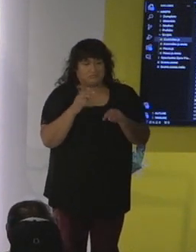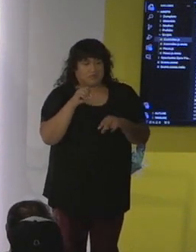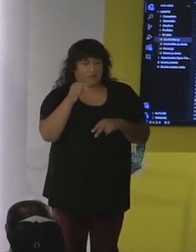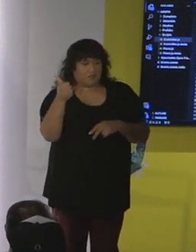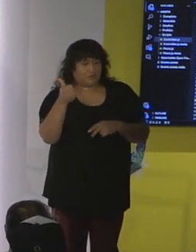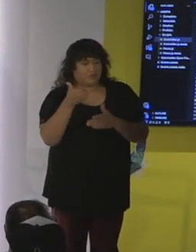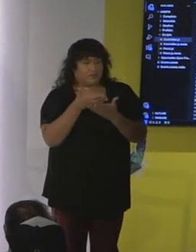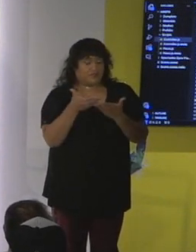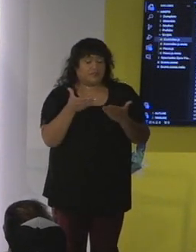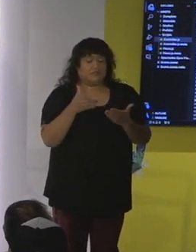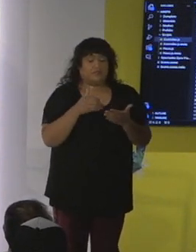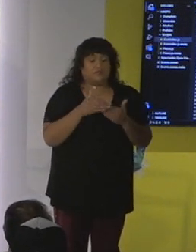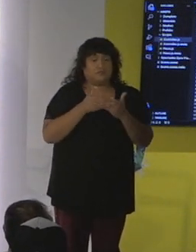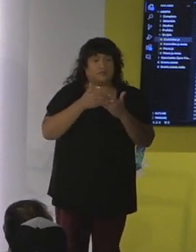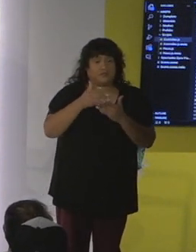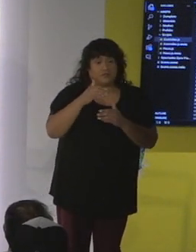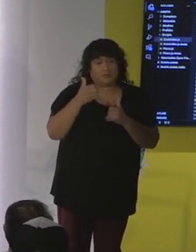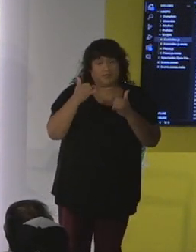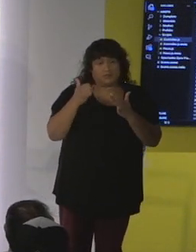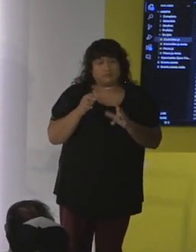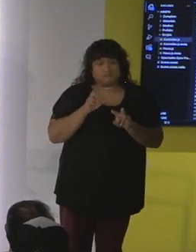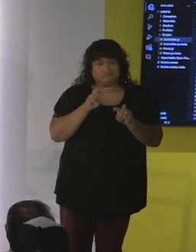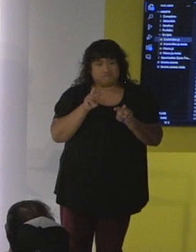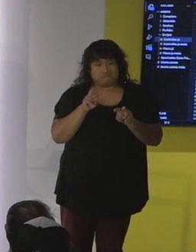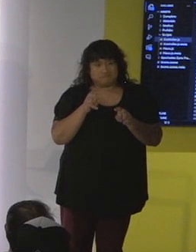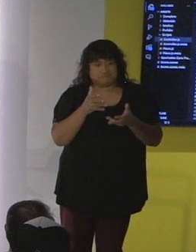player is empty string.